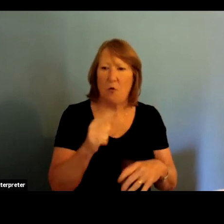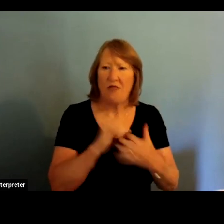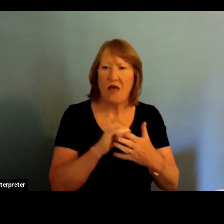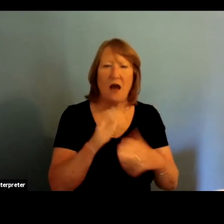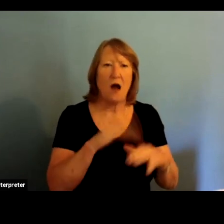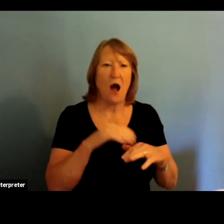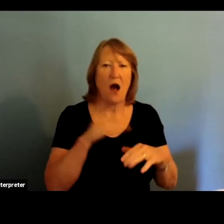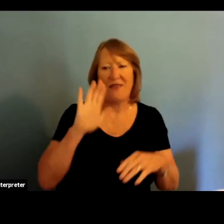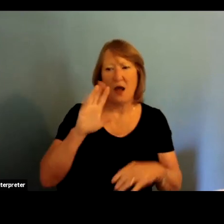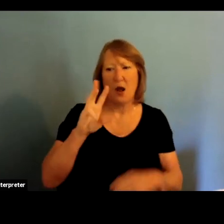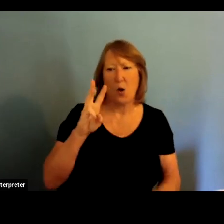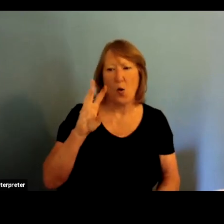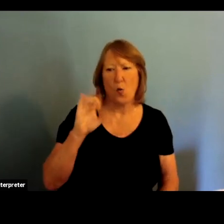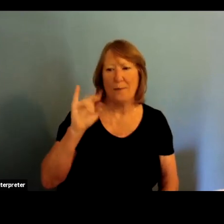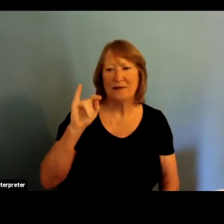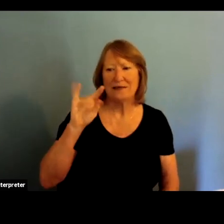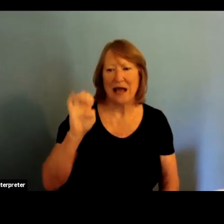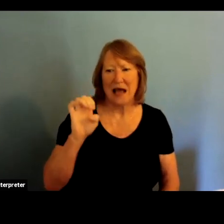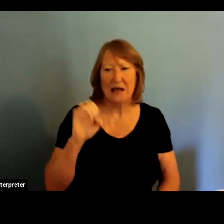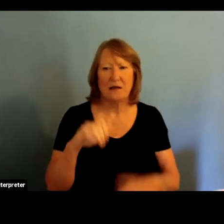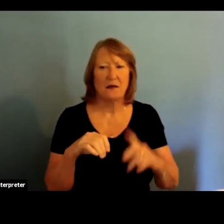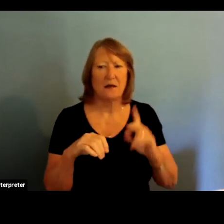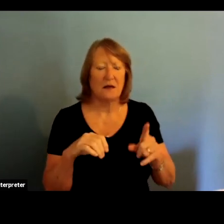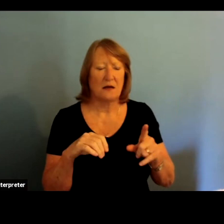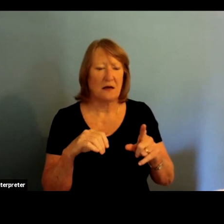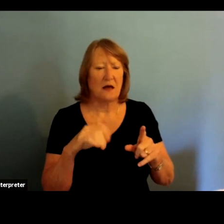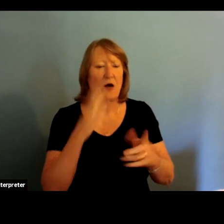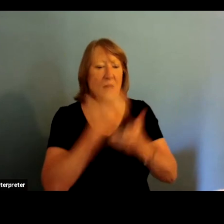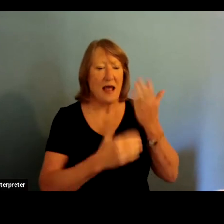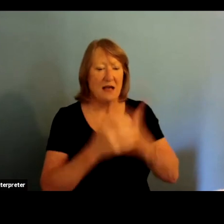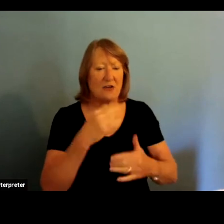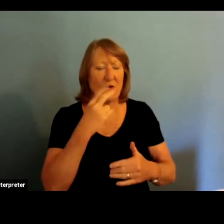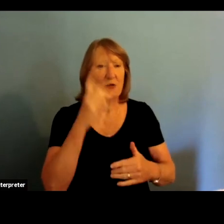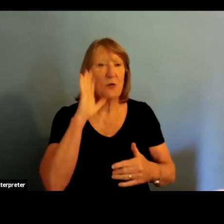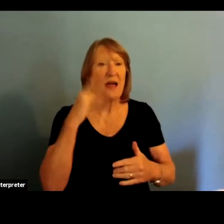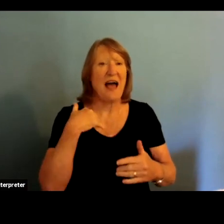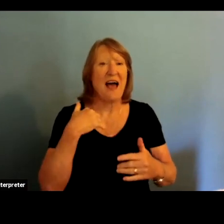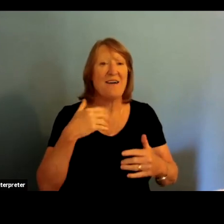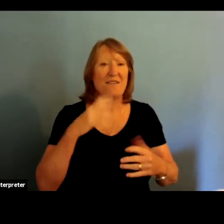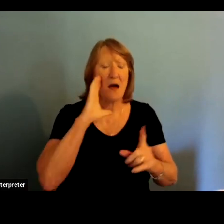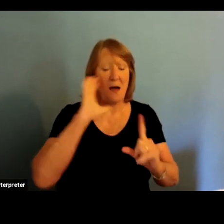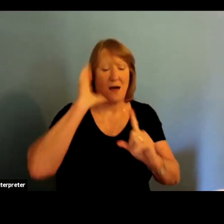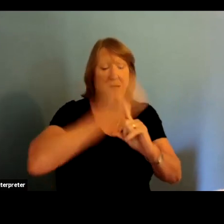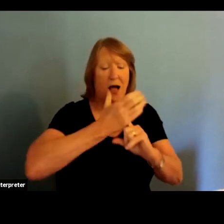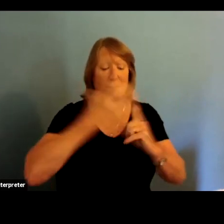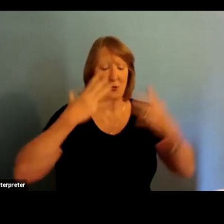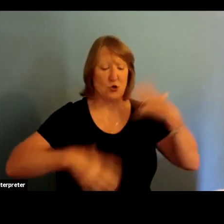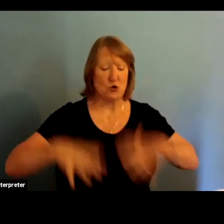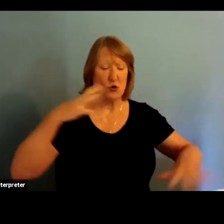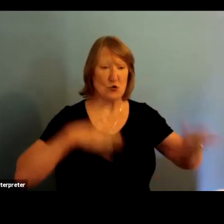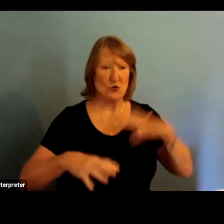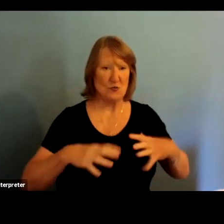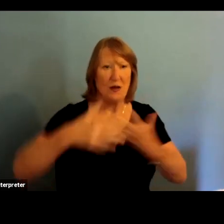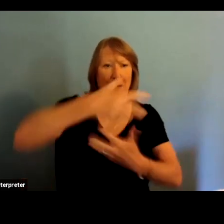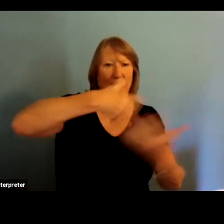for South Carolina, we will actually be doing a costume mingle October 30th in Conway, South Carolina.